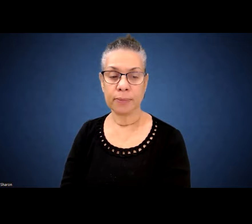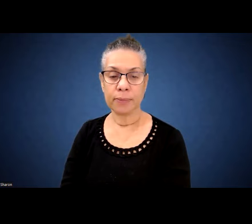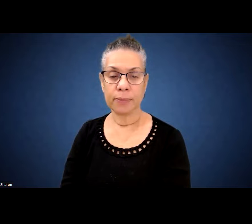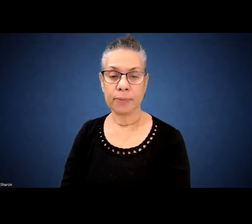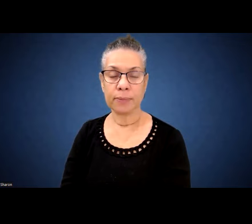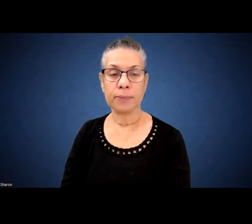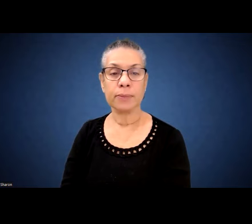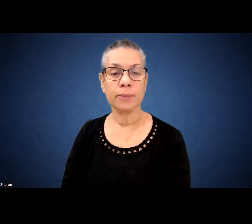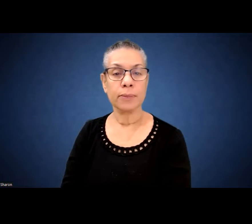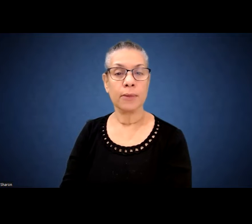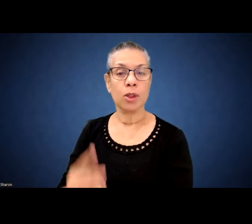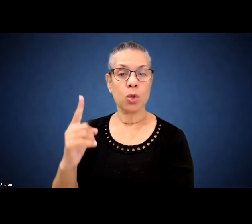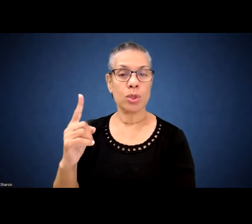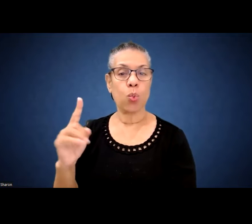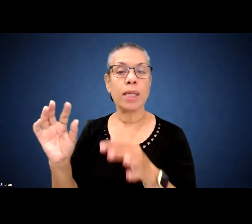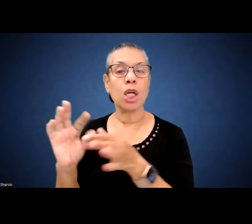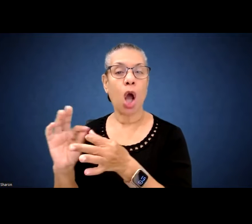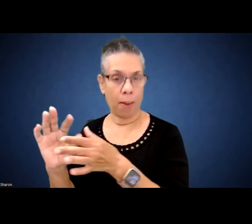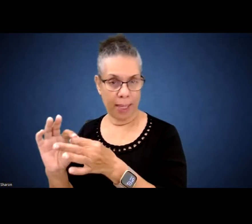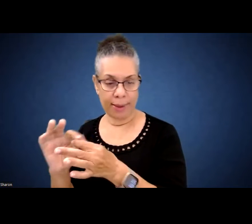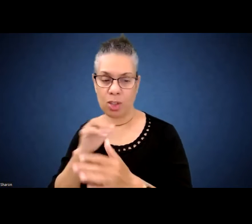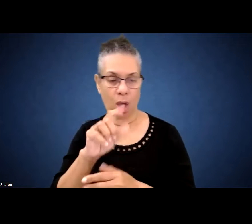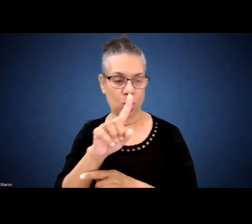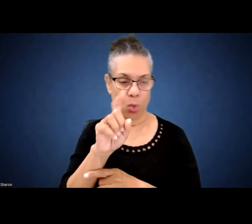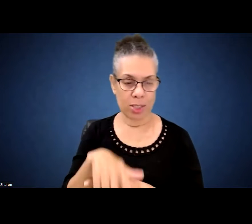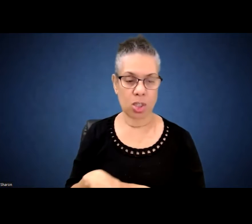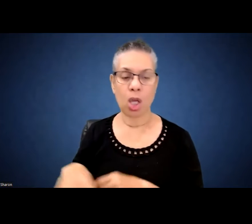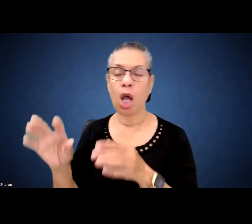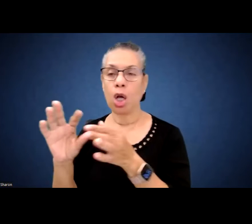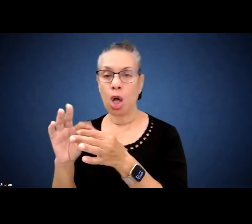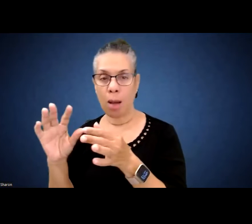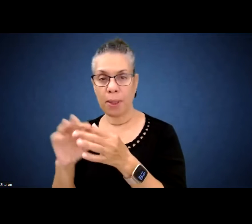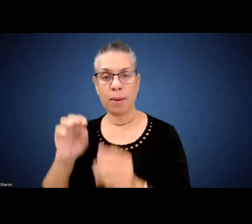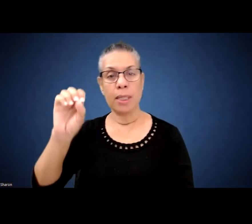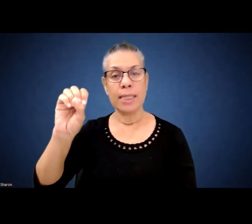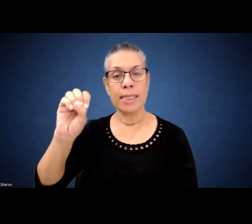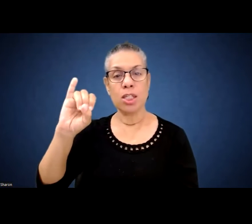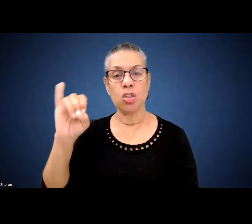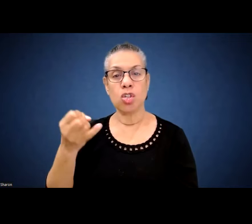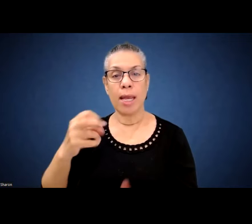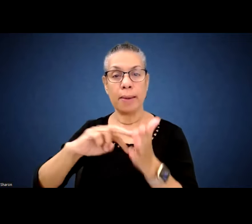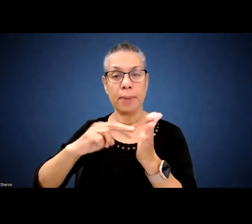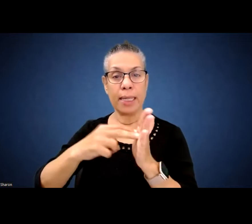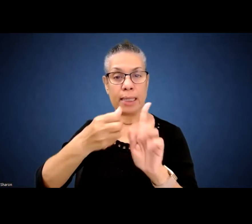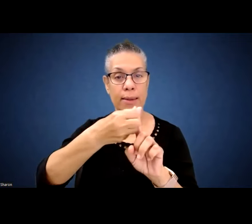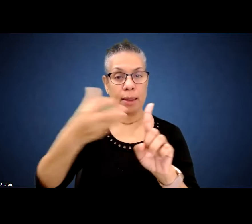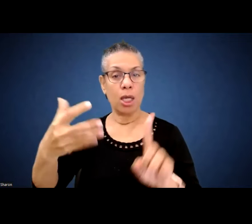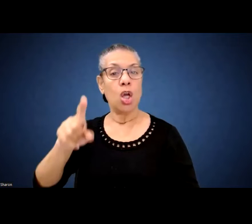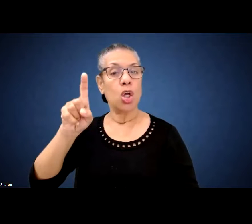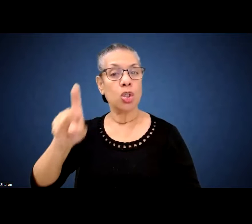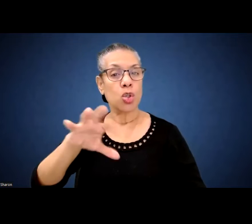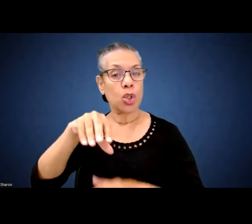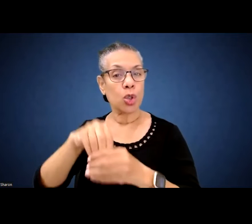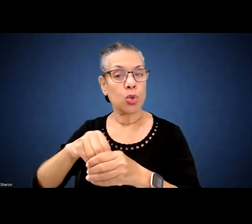Okay, there was a comment actually that came in about the EJ definition and how it should include the cost